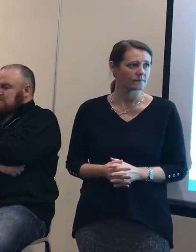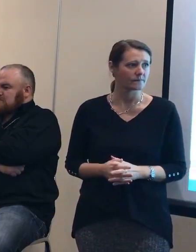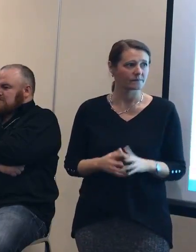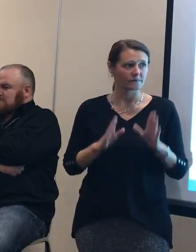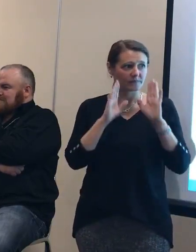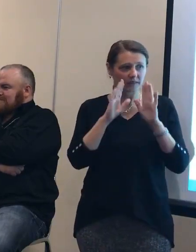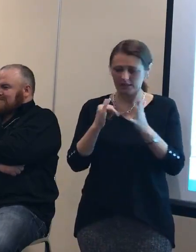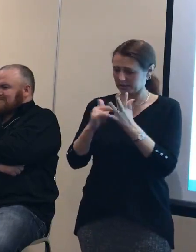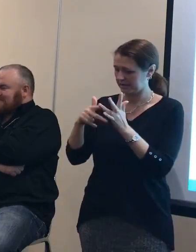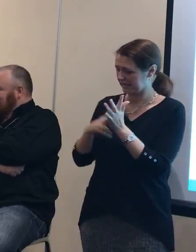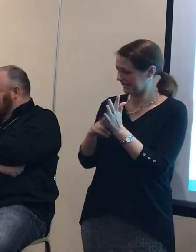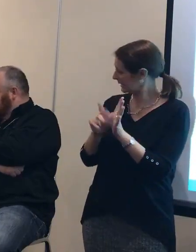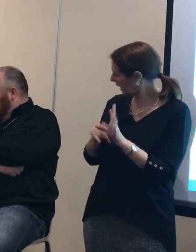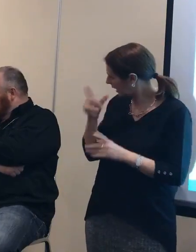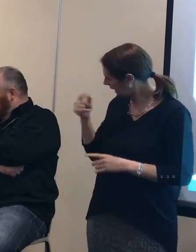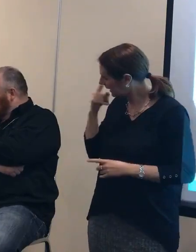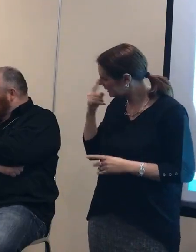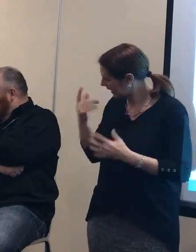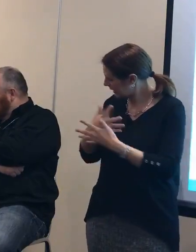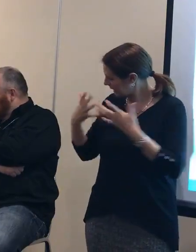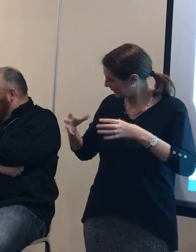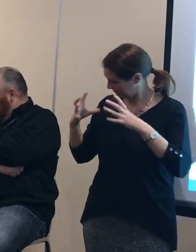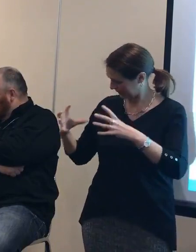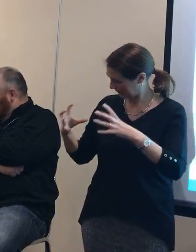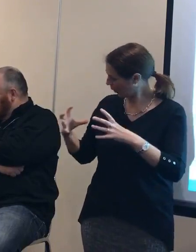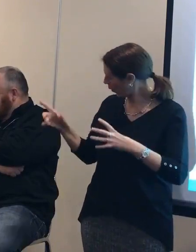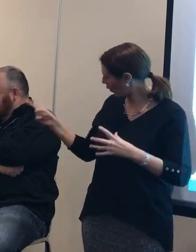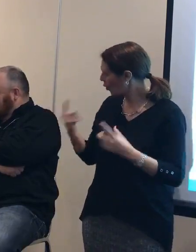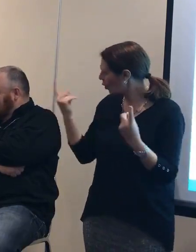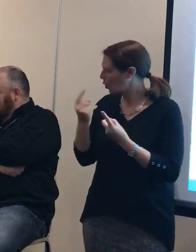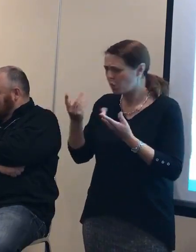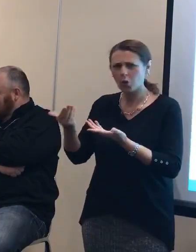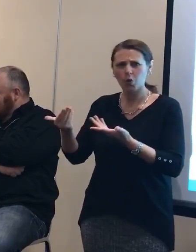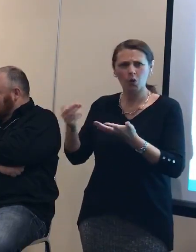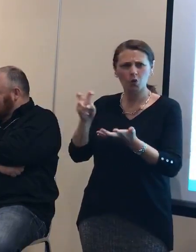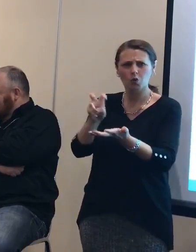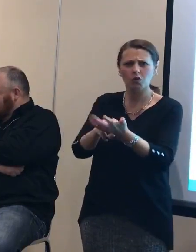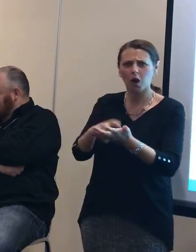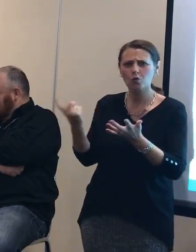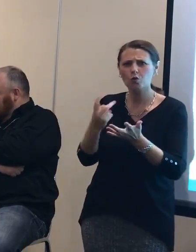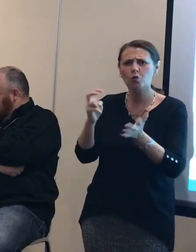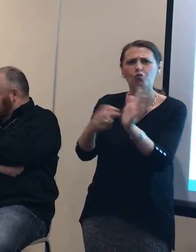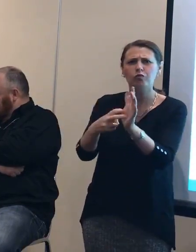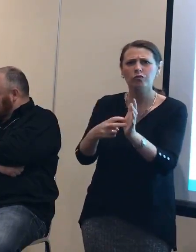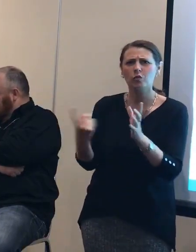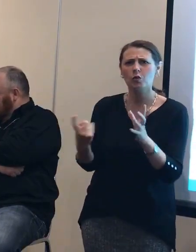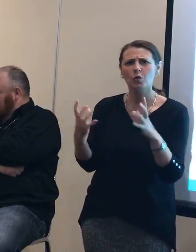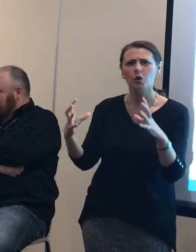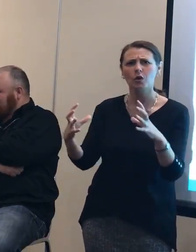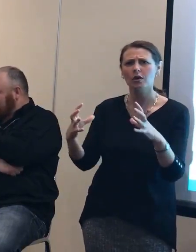Now, Sunny, so you've brought in your large Australian Open tennis ball. Who did you get to sign that?